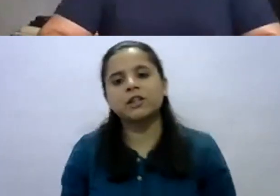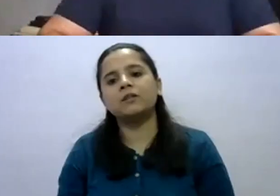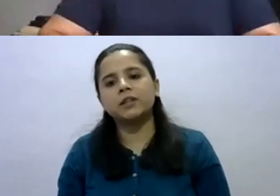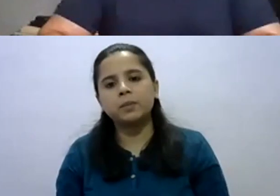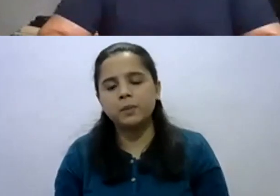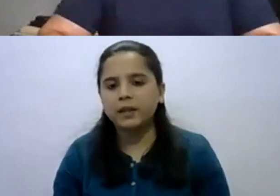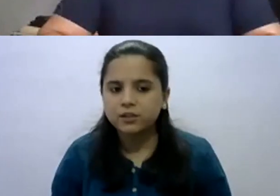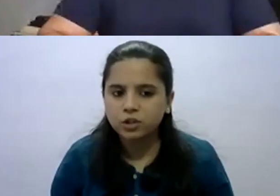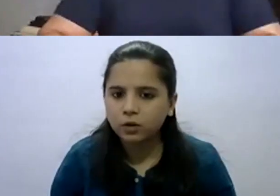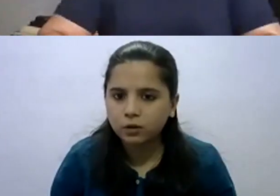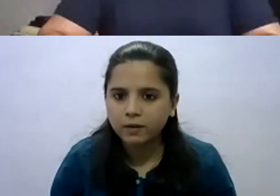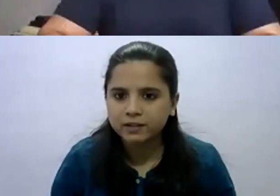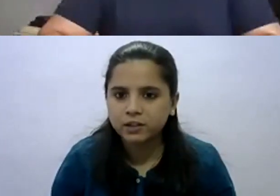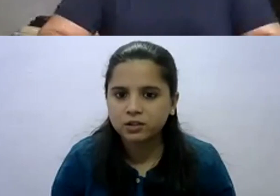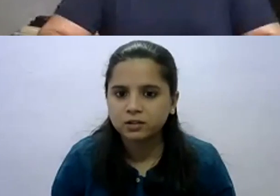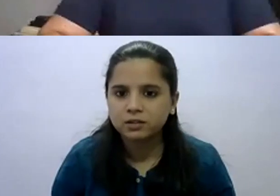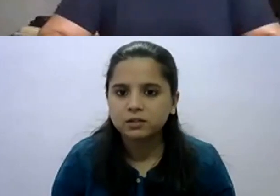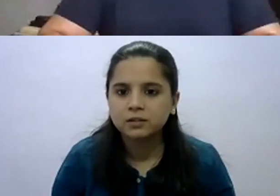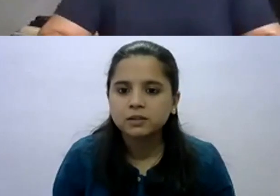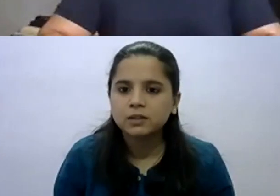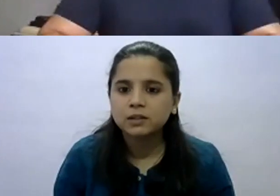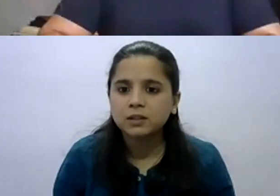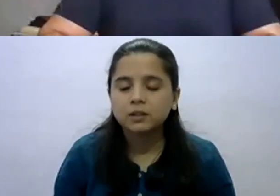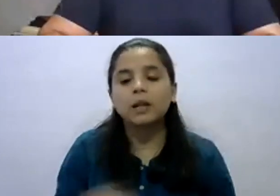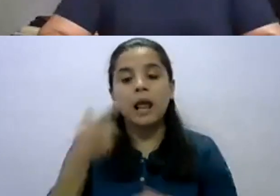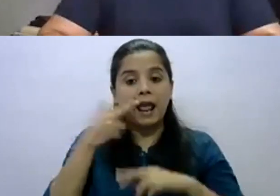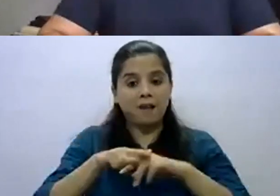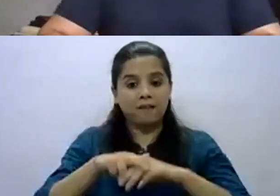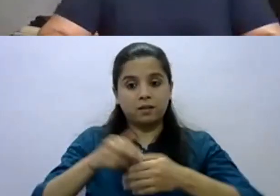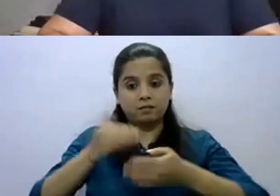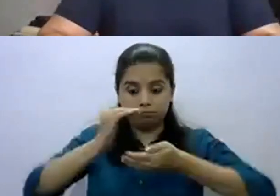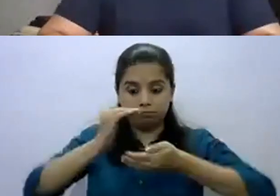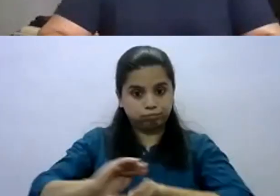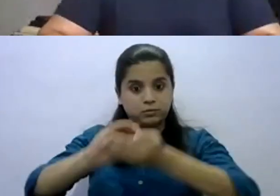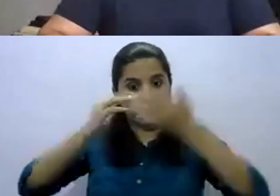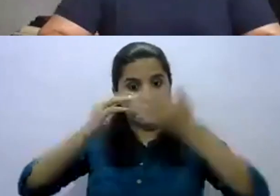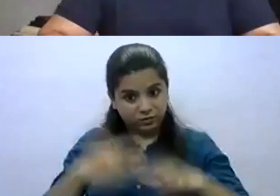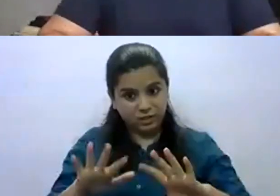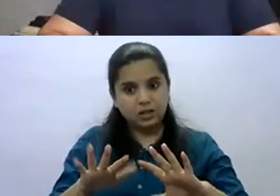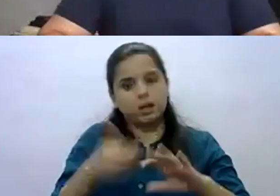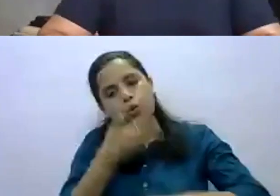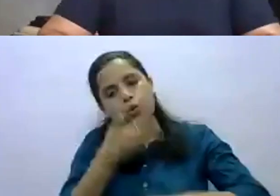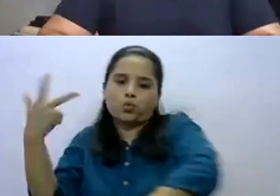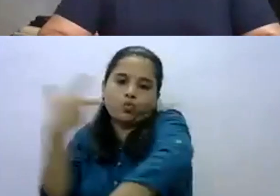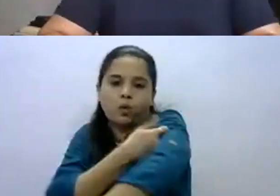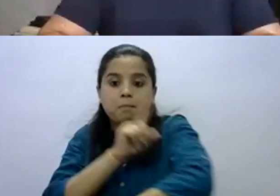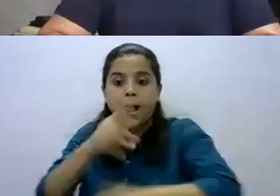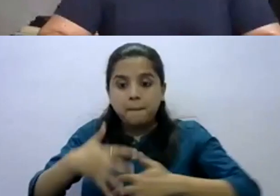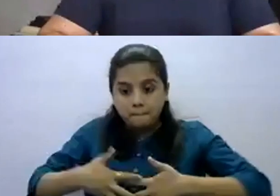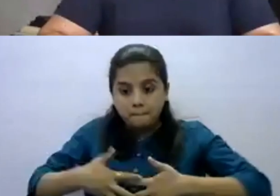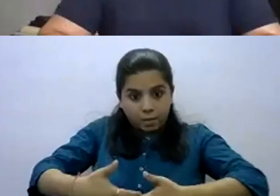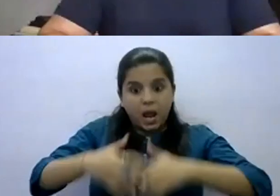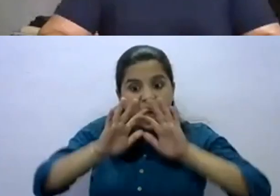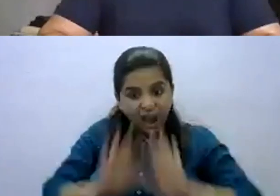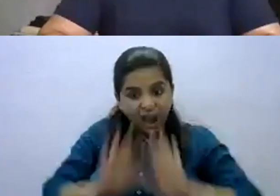she delivered the baby, can she go for vaccination? Yes. If she has delivered the baby, she can go for the vaccination. But if